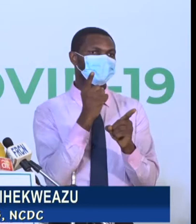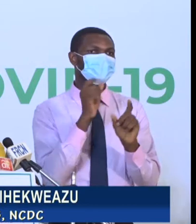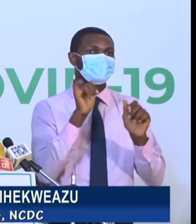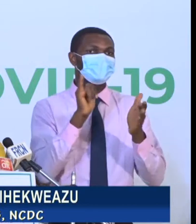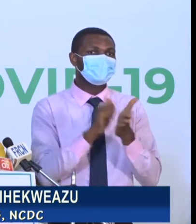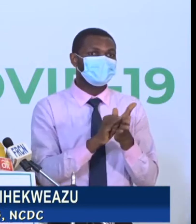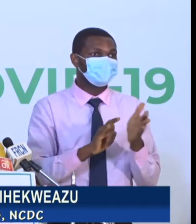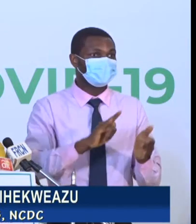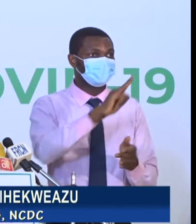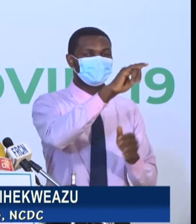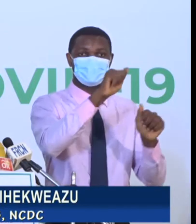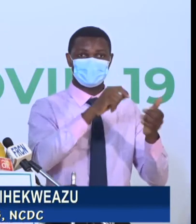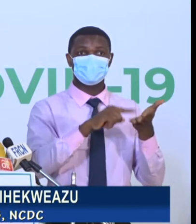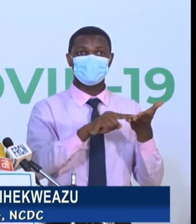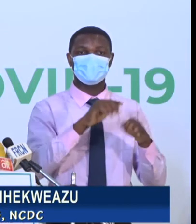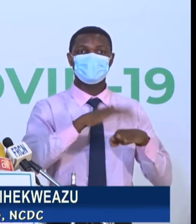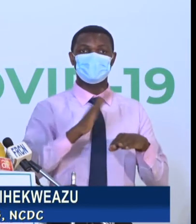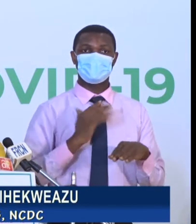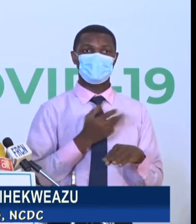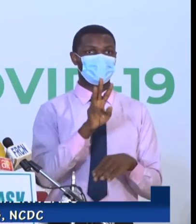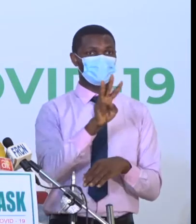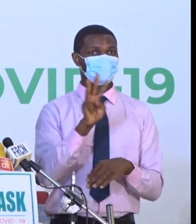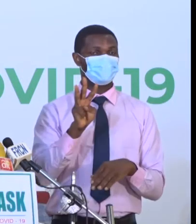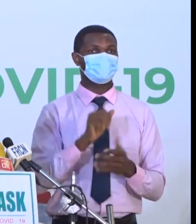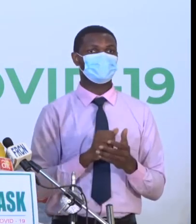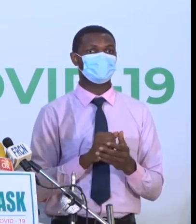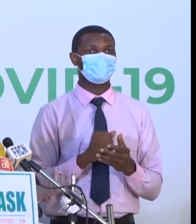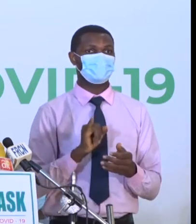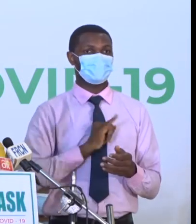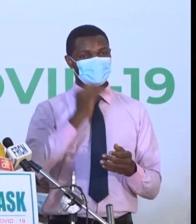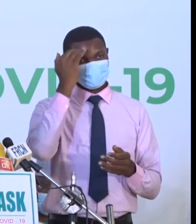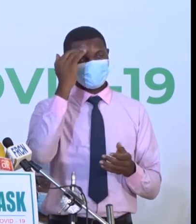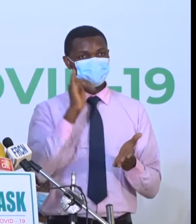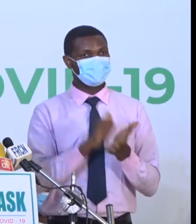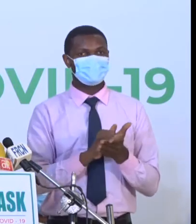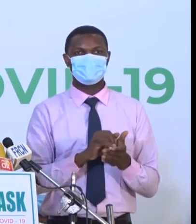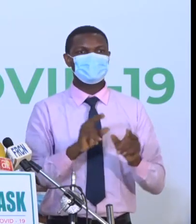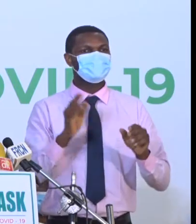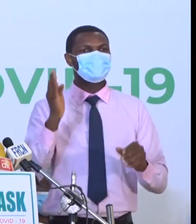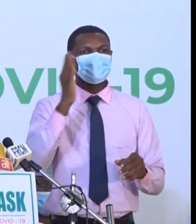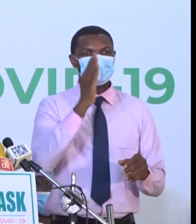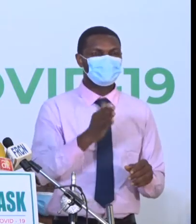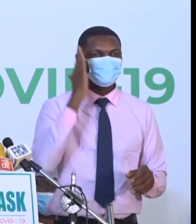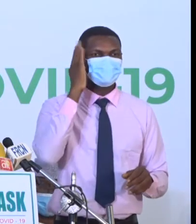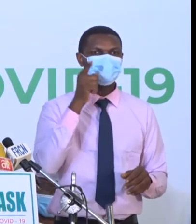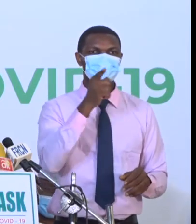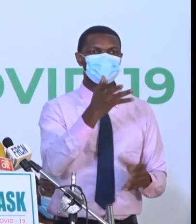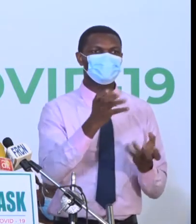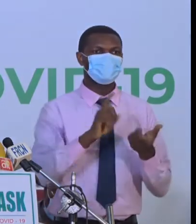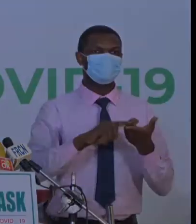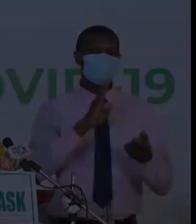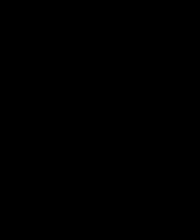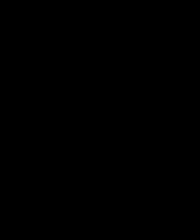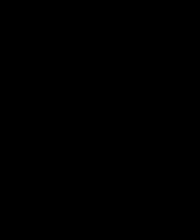It's very important to do this. I'm sure no one wants to be turned back at the gate of the airline.